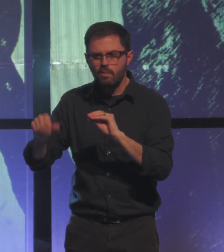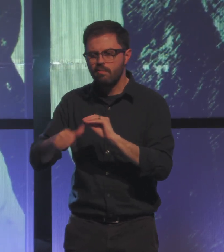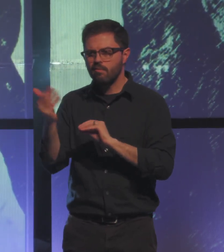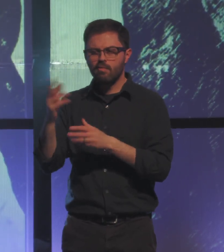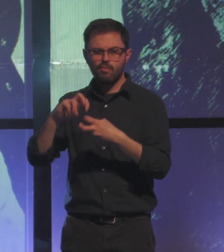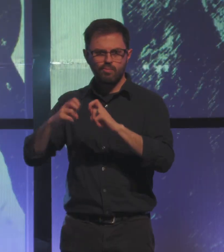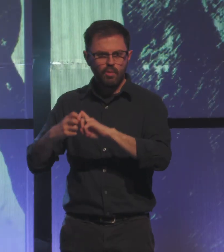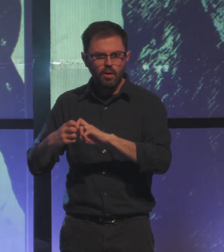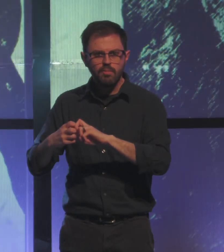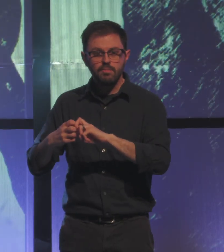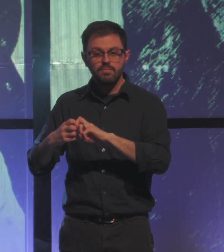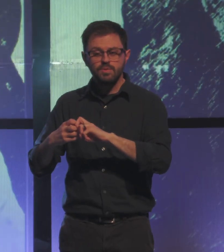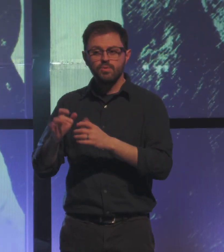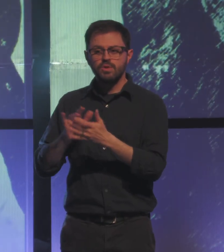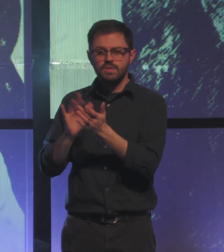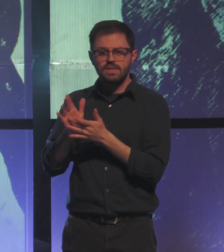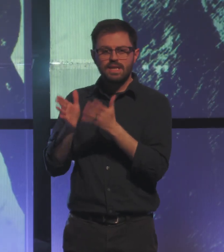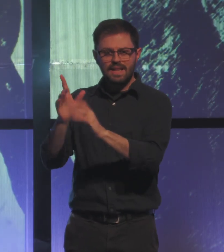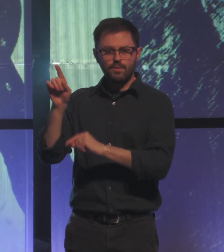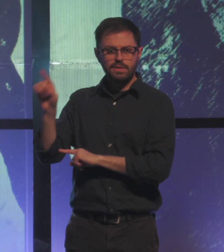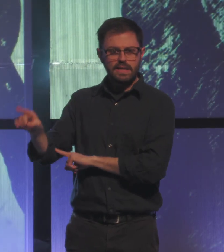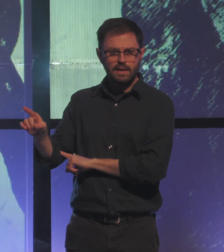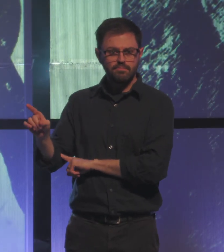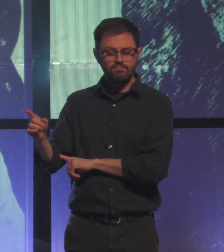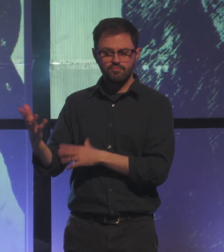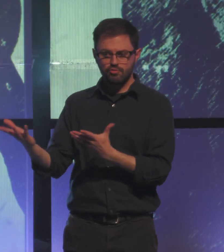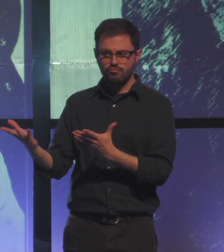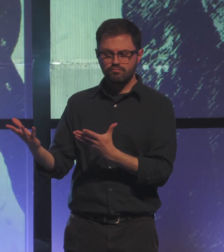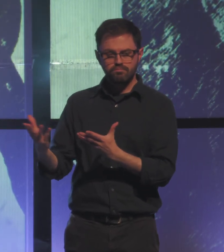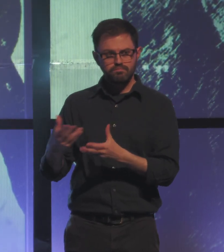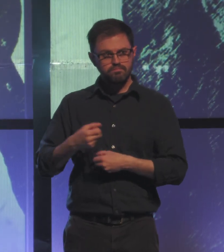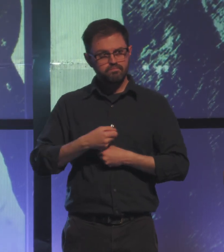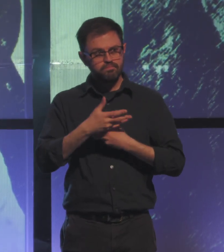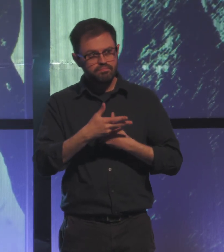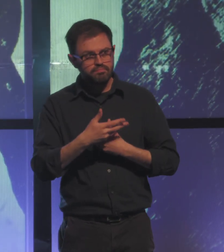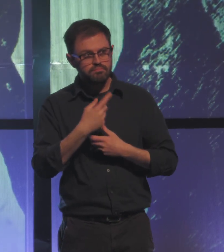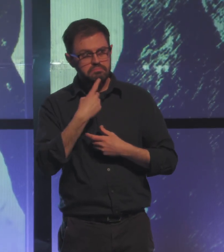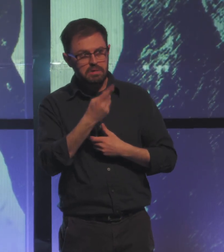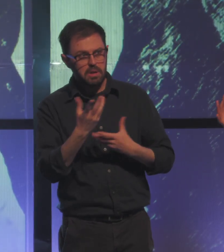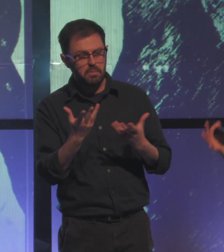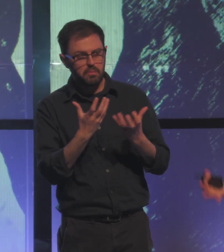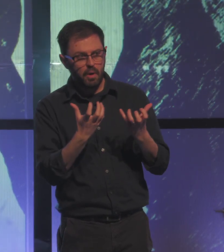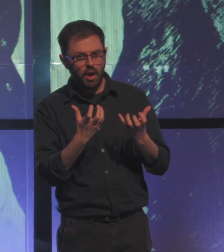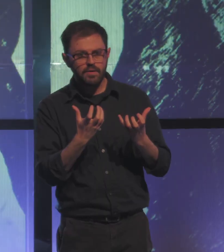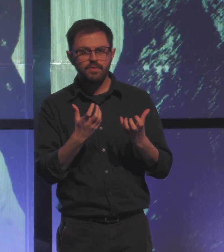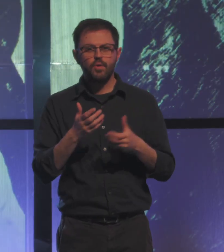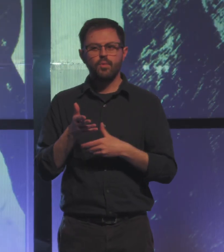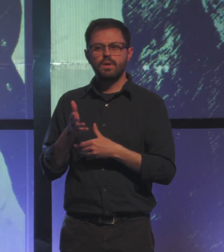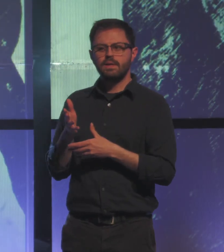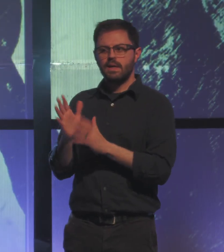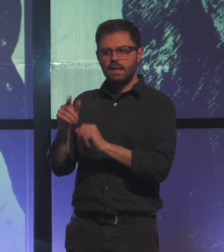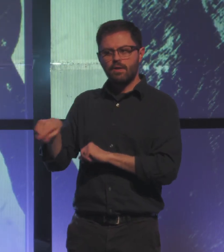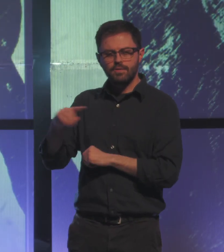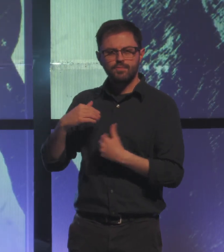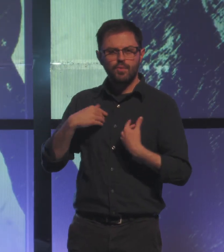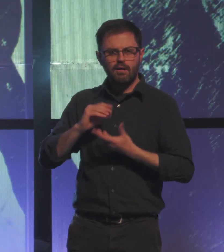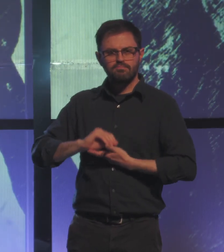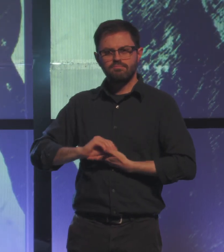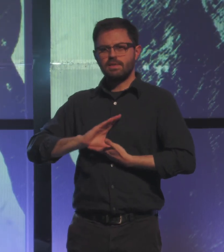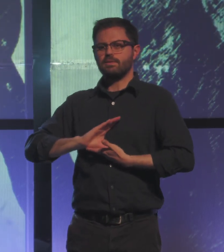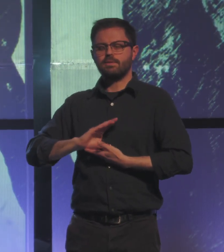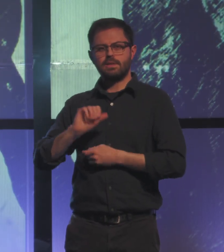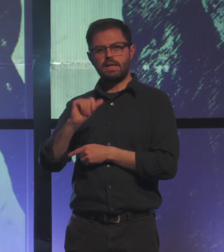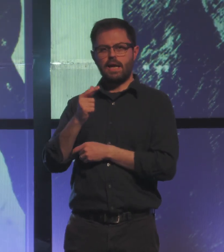him. He allows him to have agency, to allow him to have his dignity returned, because a beggar by